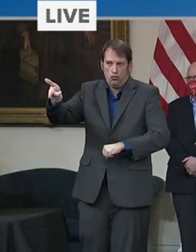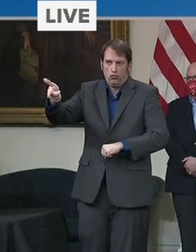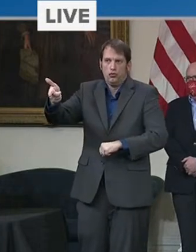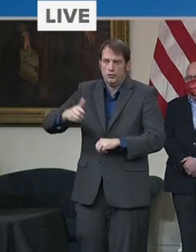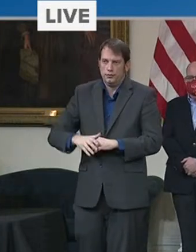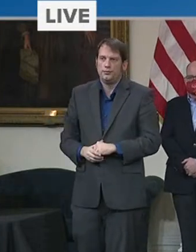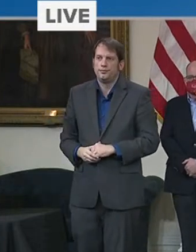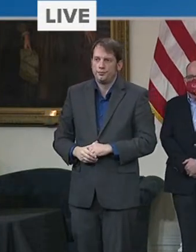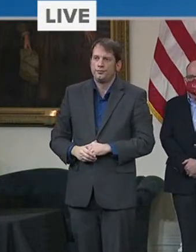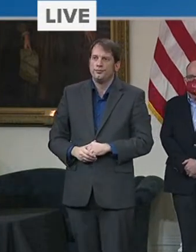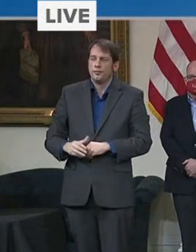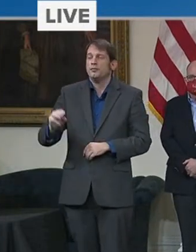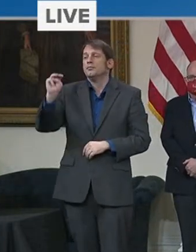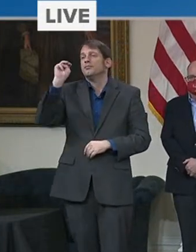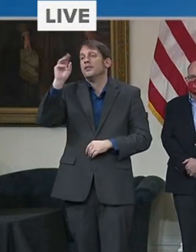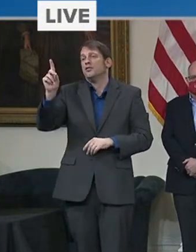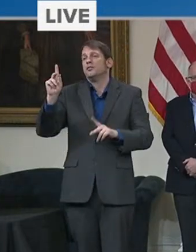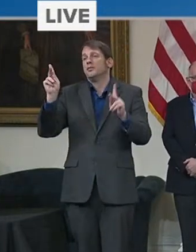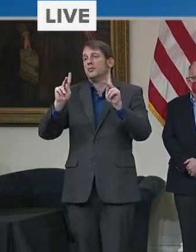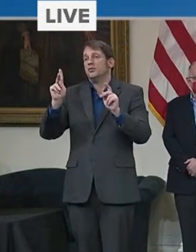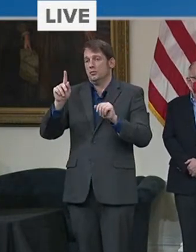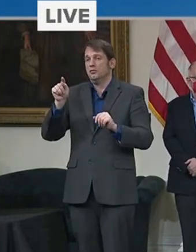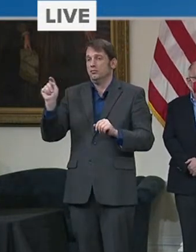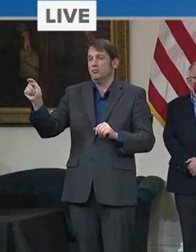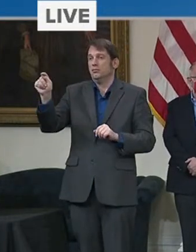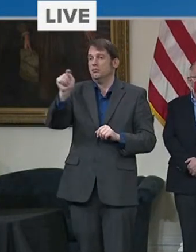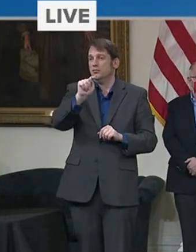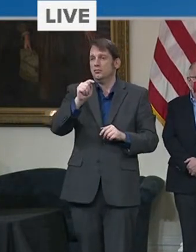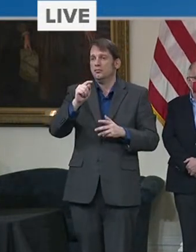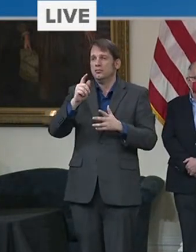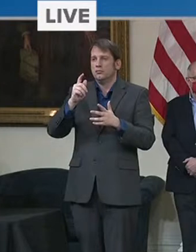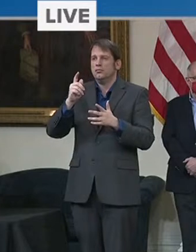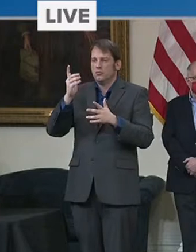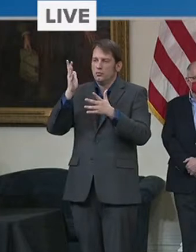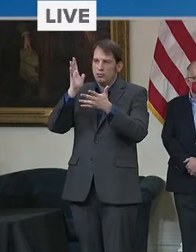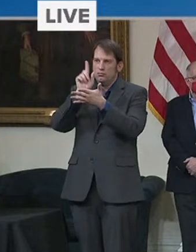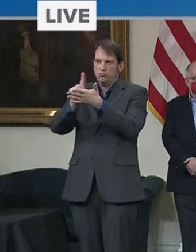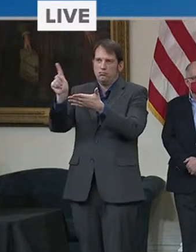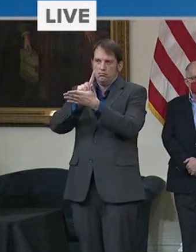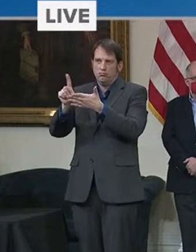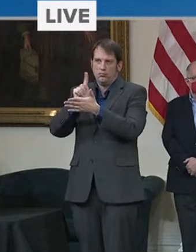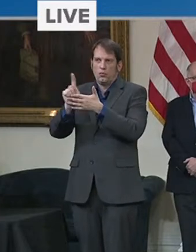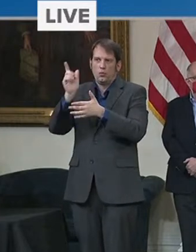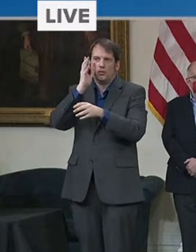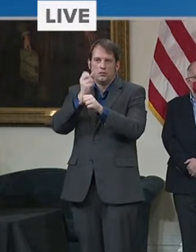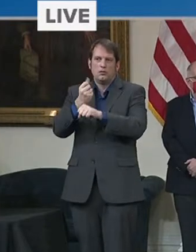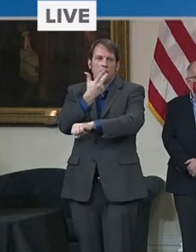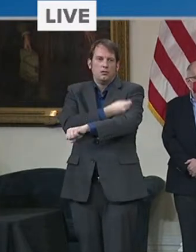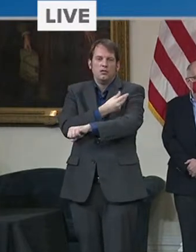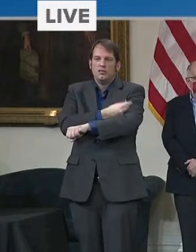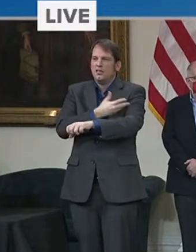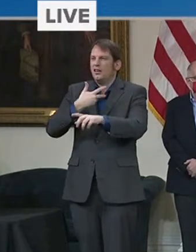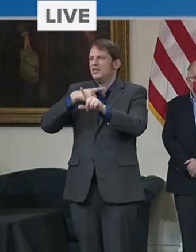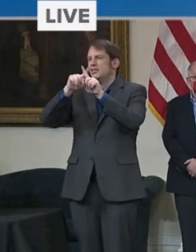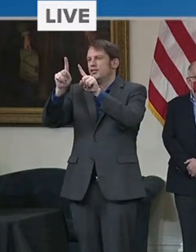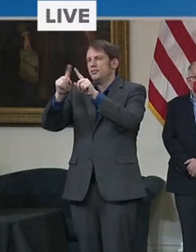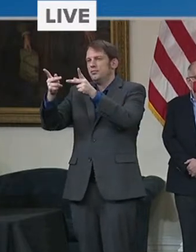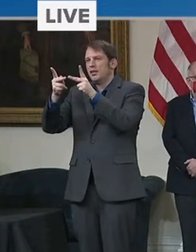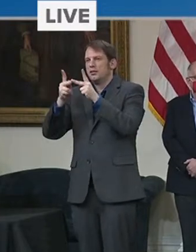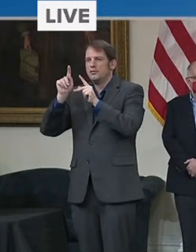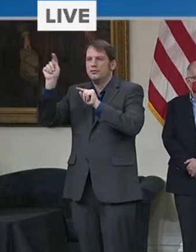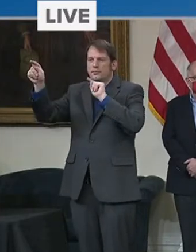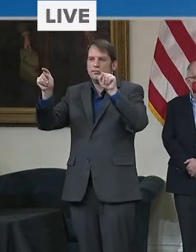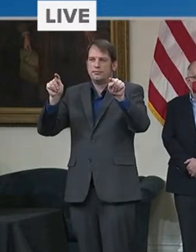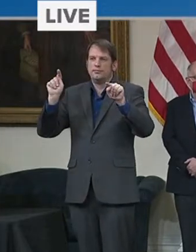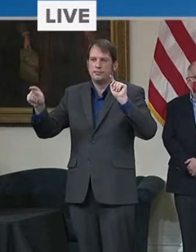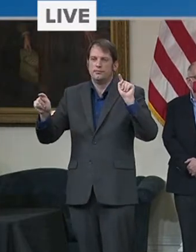increasing number of vaccination options each week. And when the vaccine supply is ready, the vaccination sites